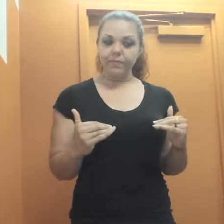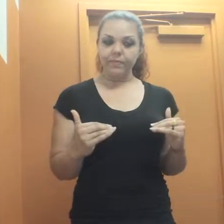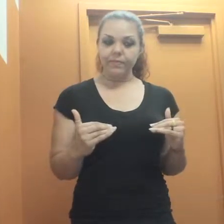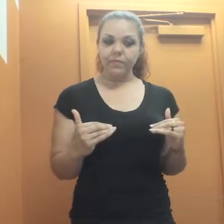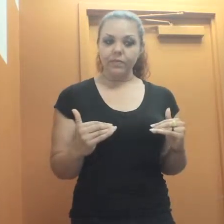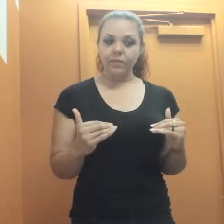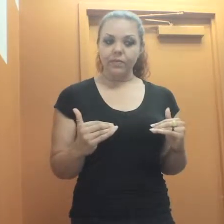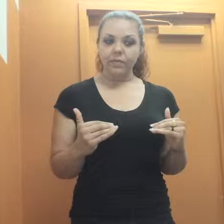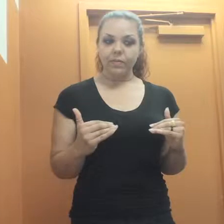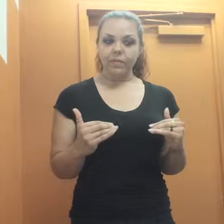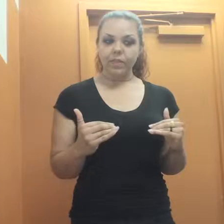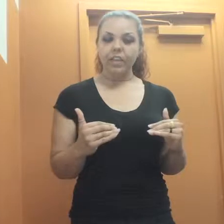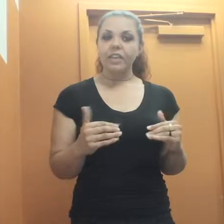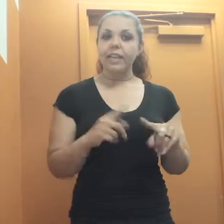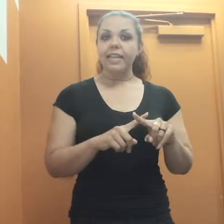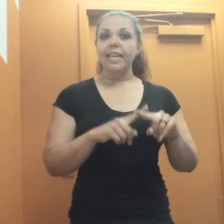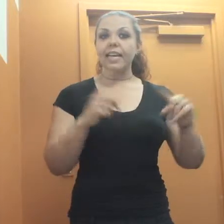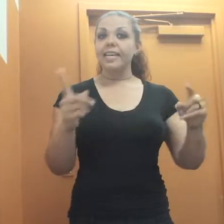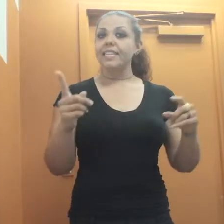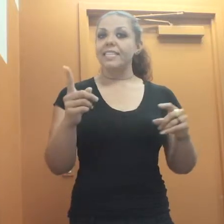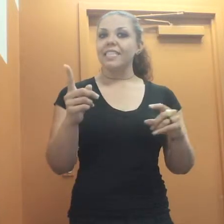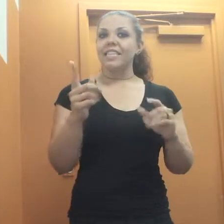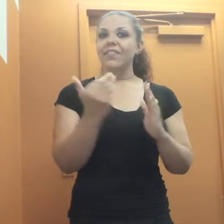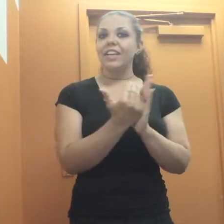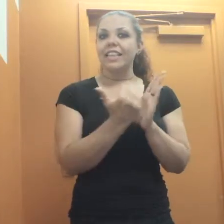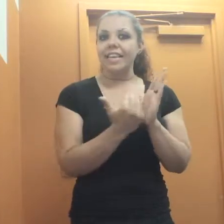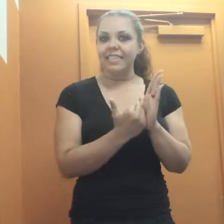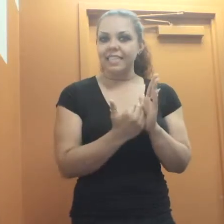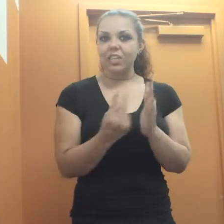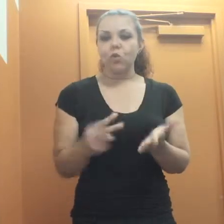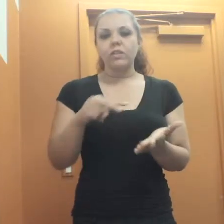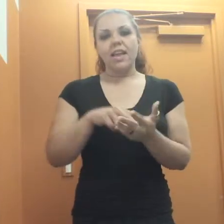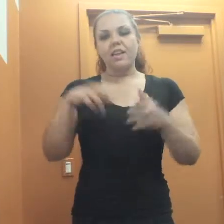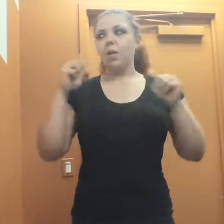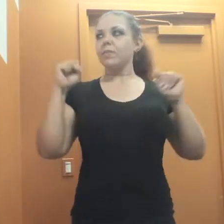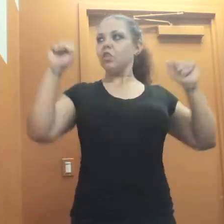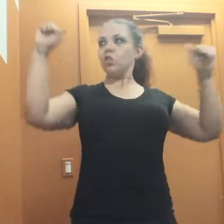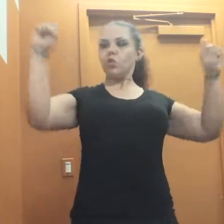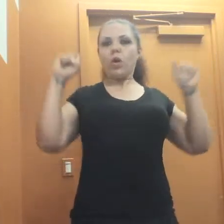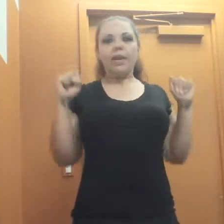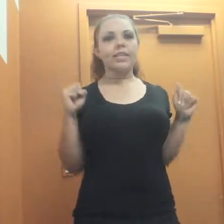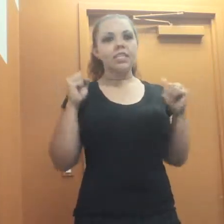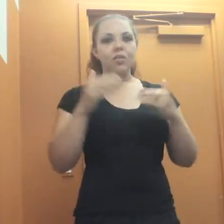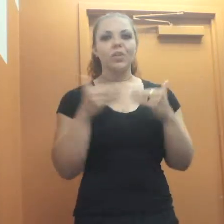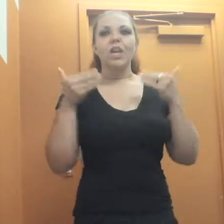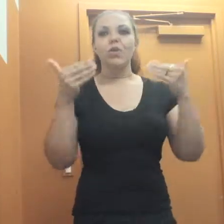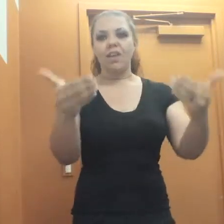away and get ready. We'll stand up and stretch for a minute, and then we'll carry on.